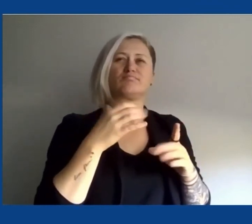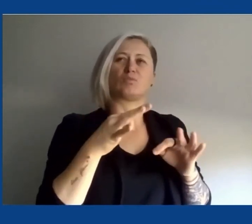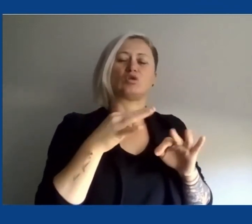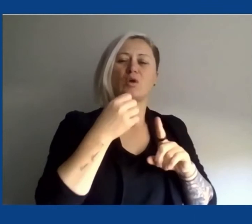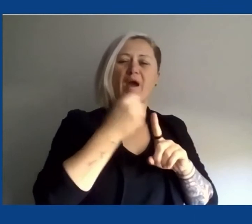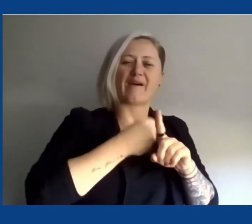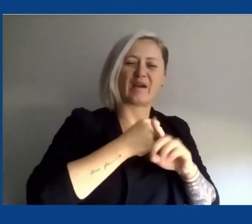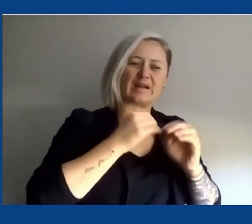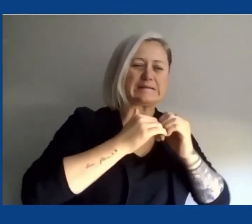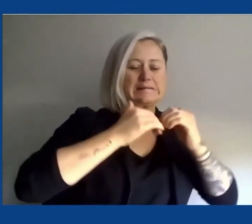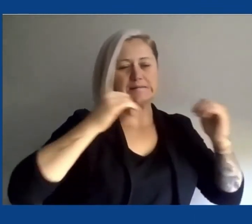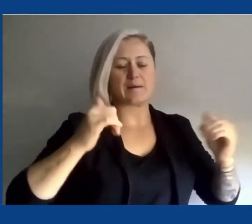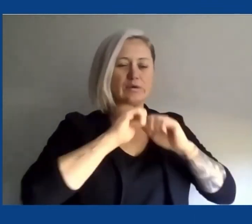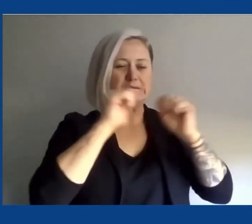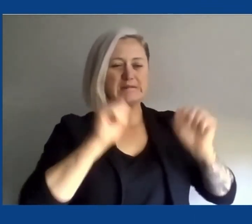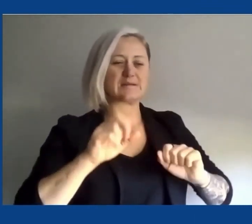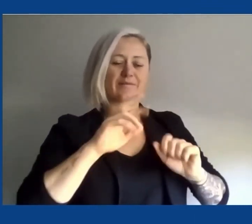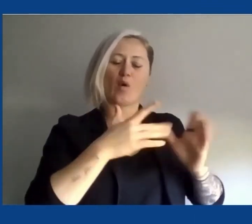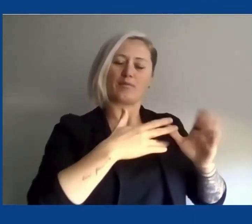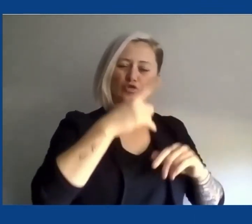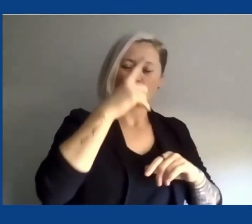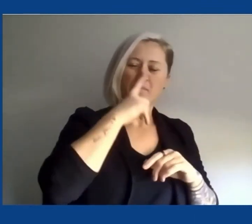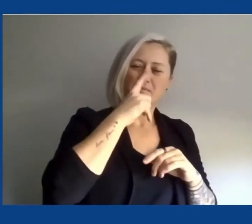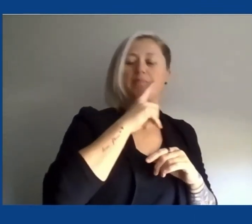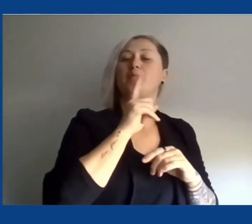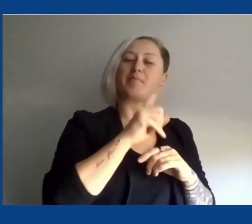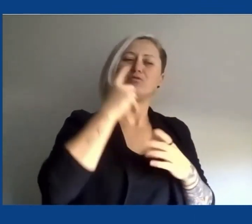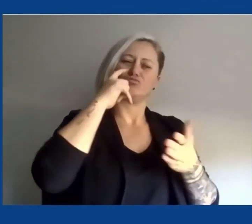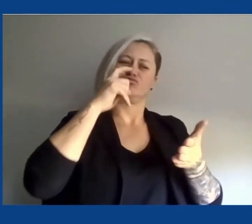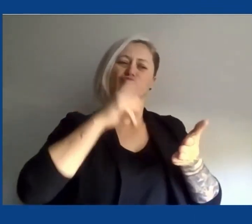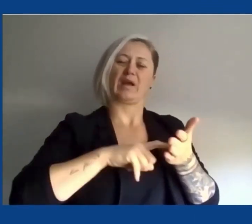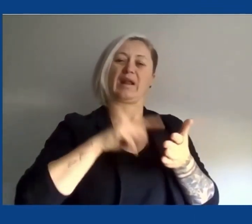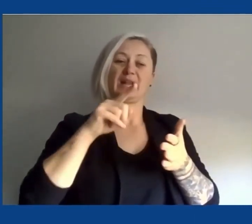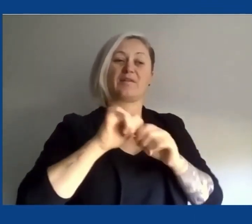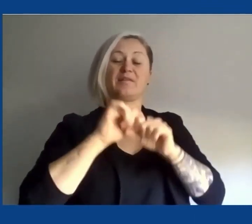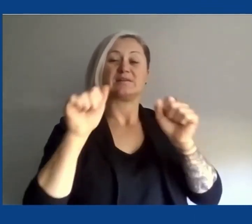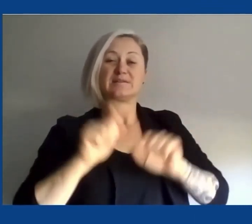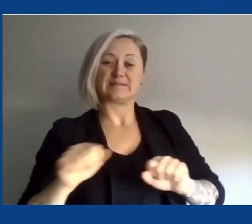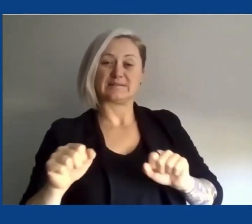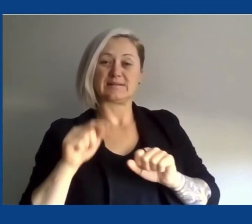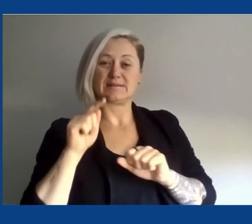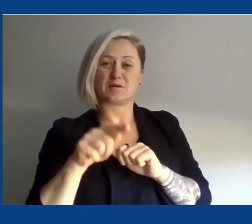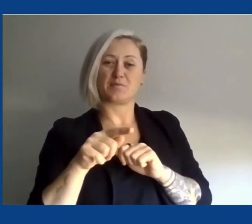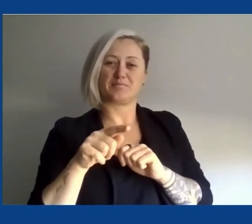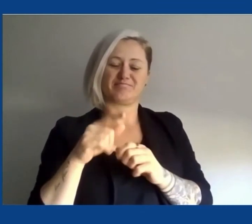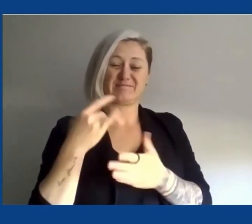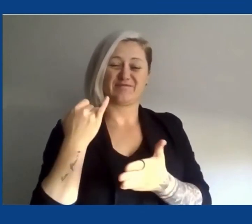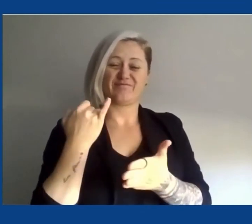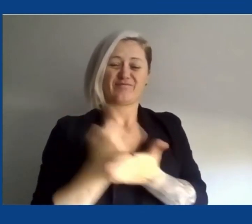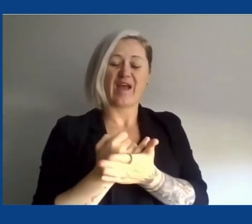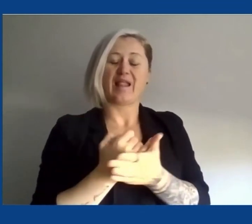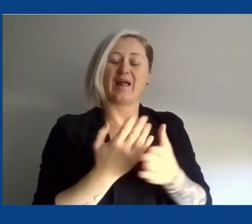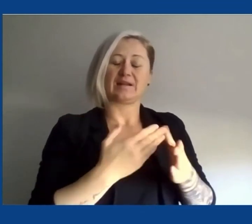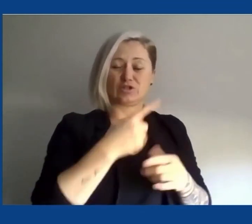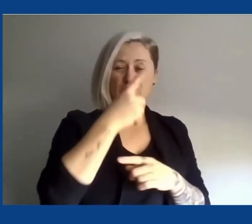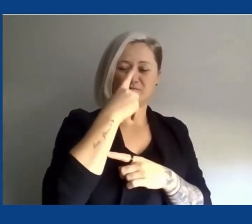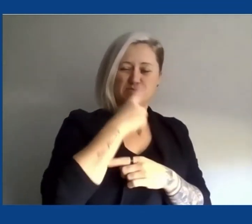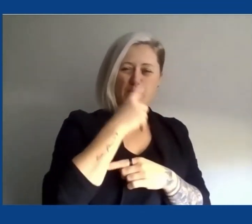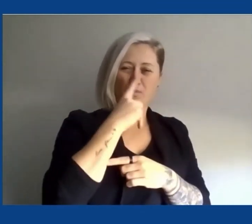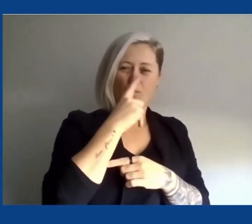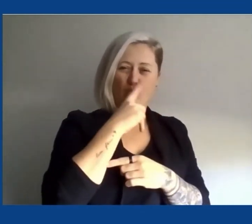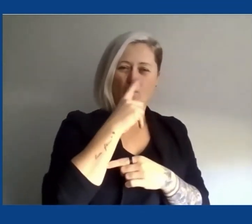system for Aboriginal people, but rather recognition that the justice system is failing Indigenous people, and that there